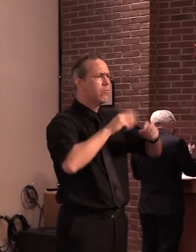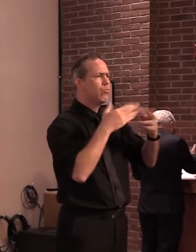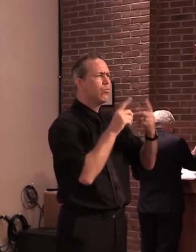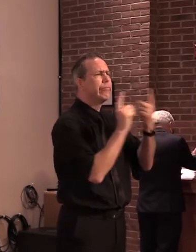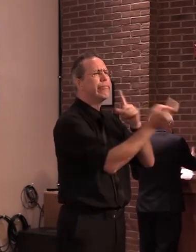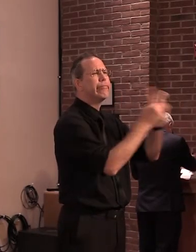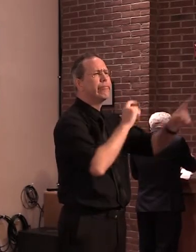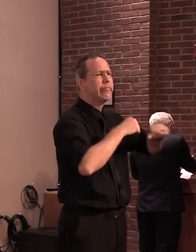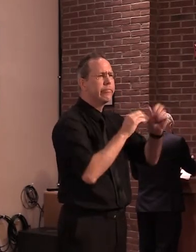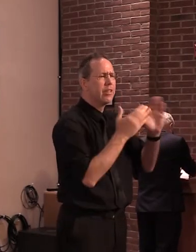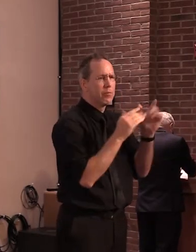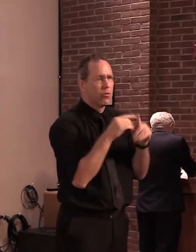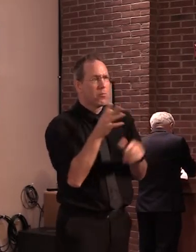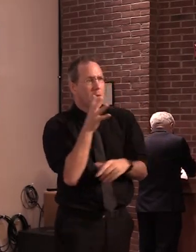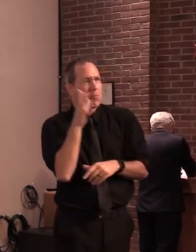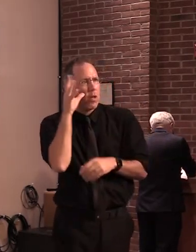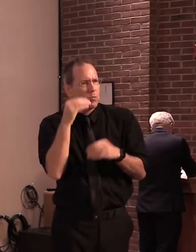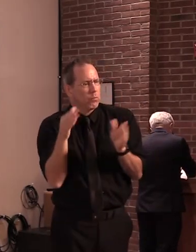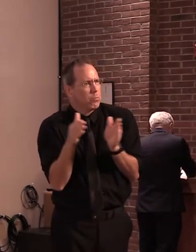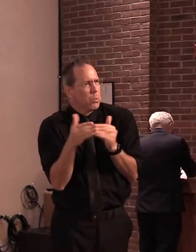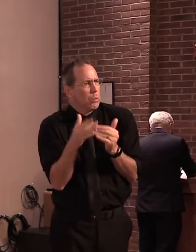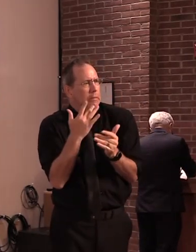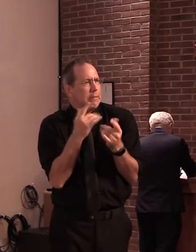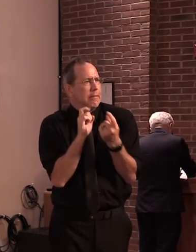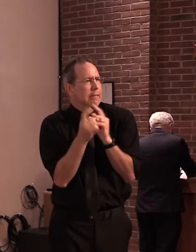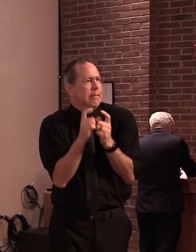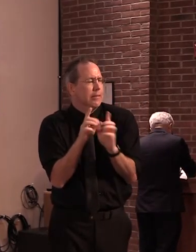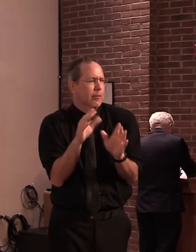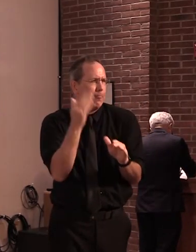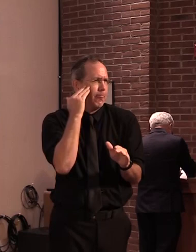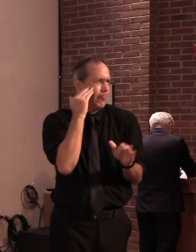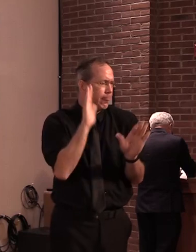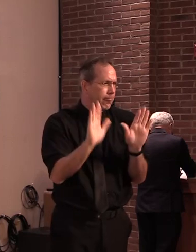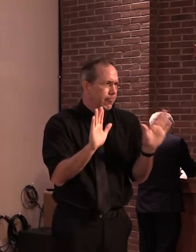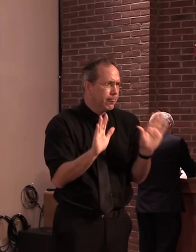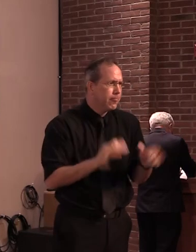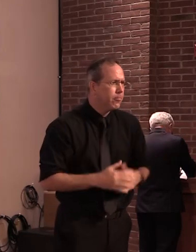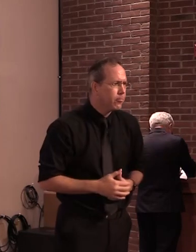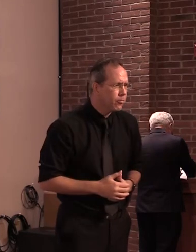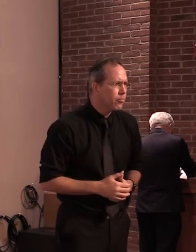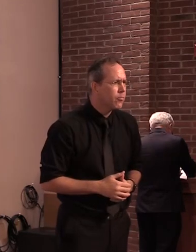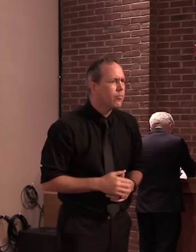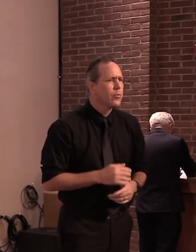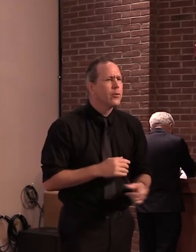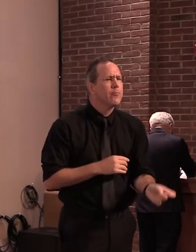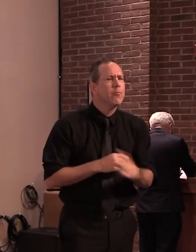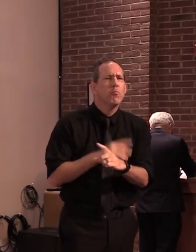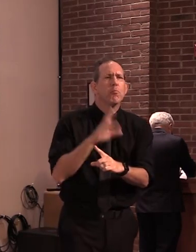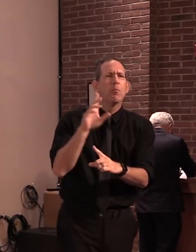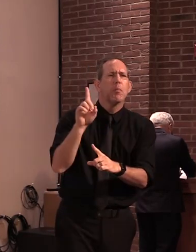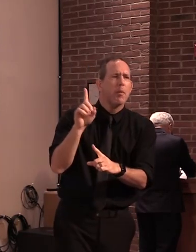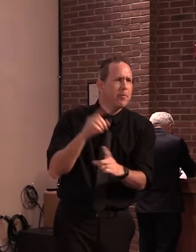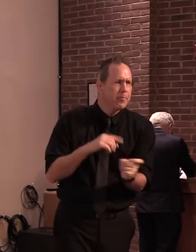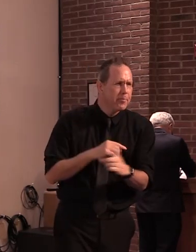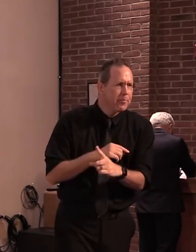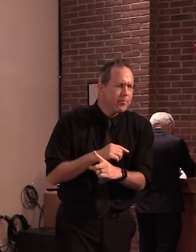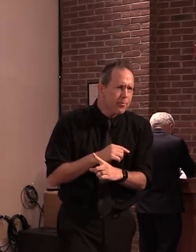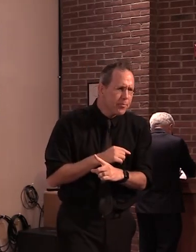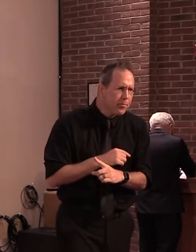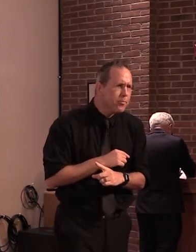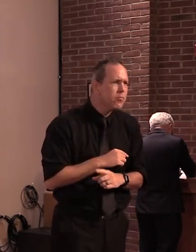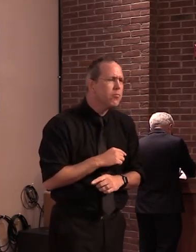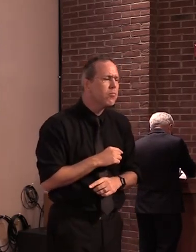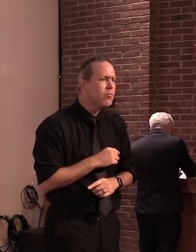risk. Thanks for the question. All right. It's just that, you know, usually you do this when cases